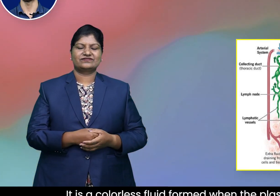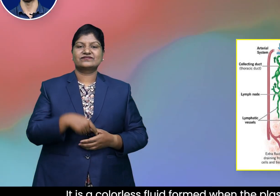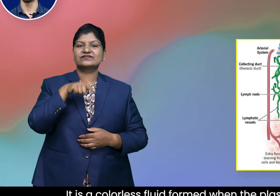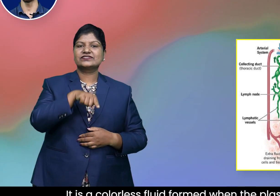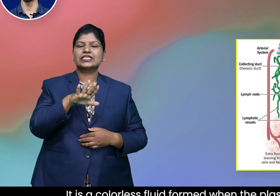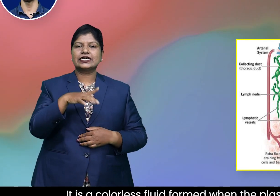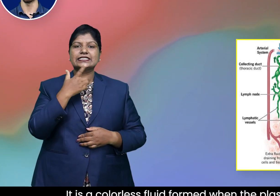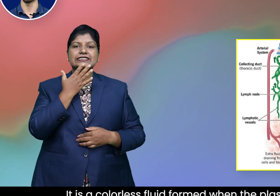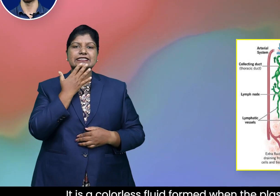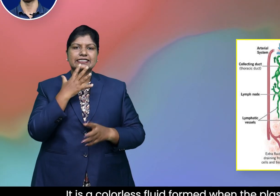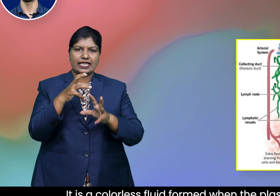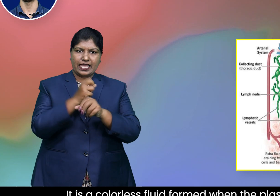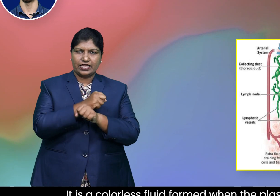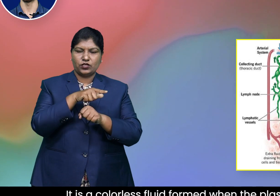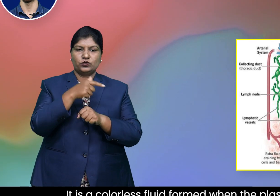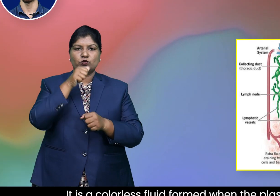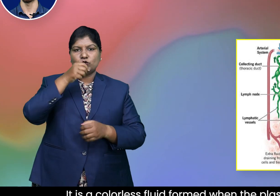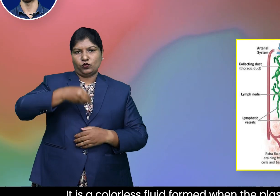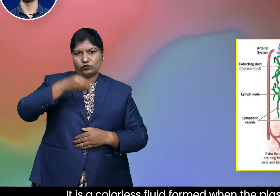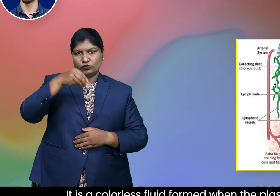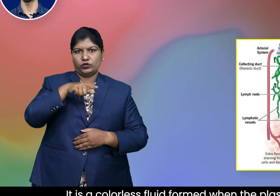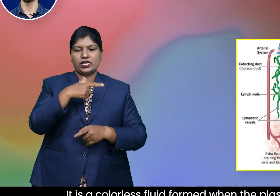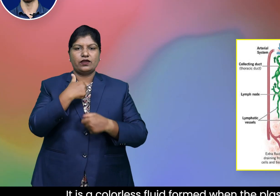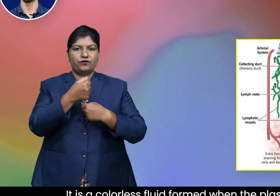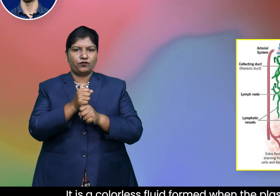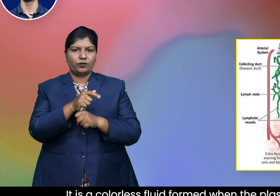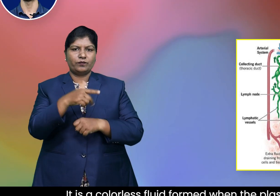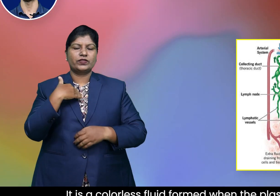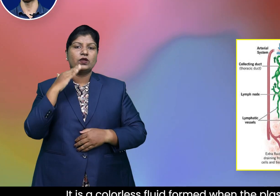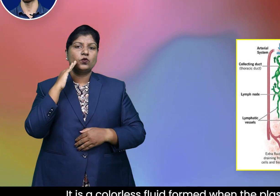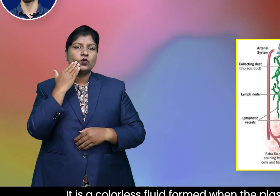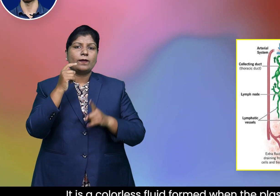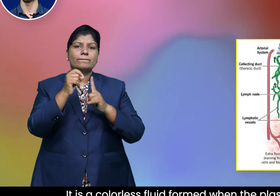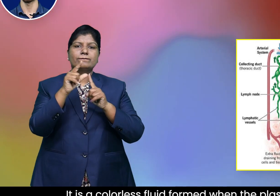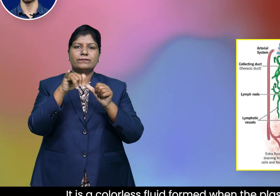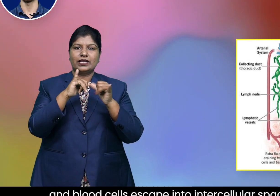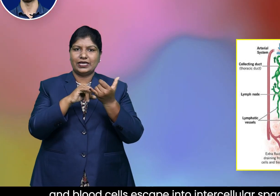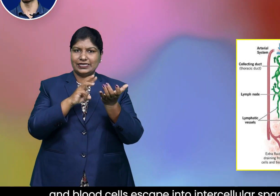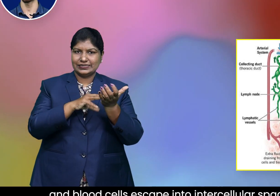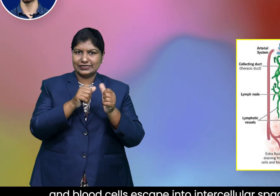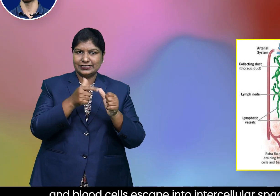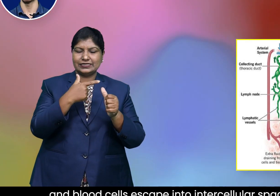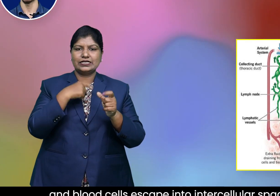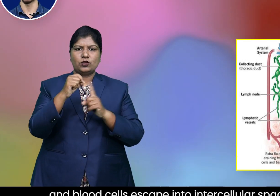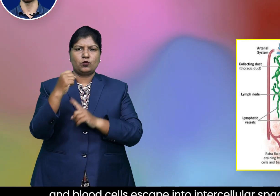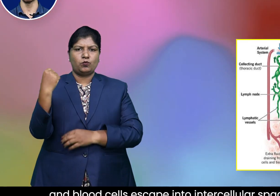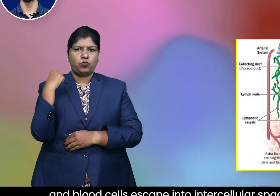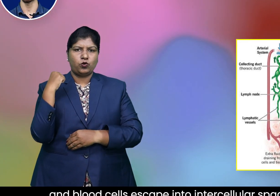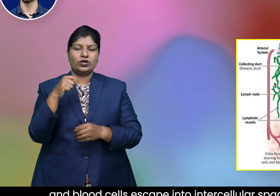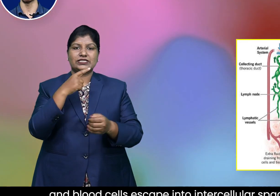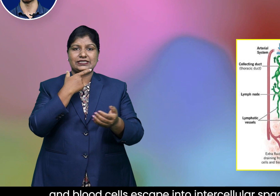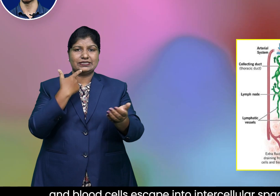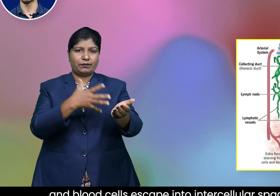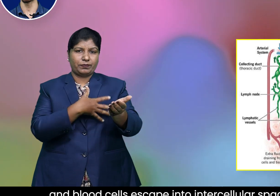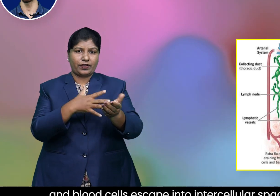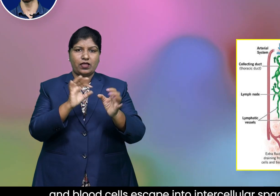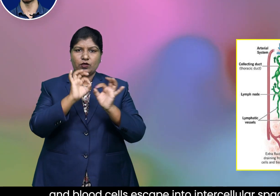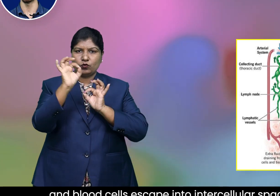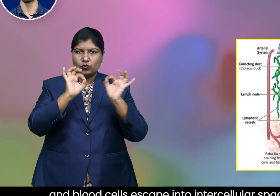It is a colorless fluid formed when the plasma, proteins, and blood cells escaped